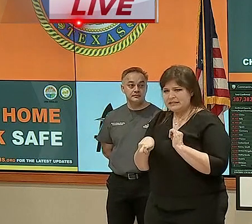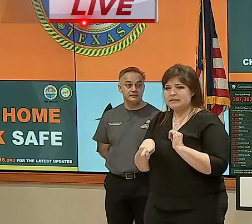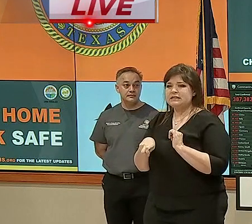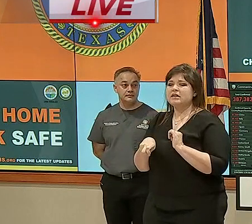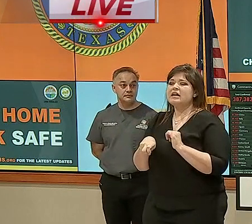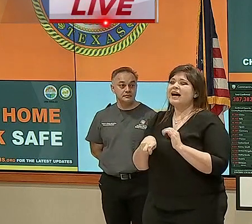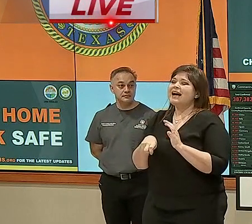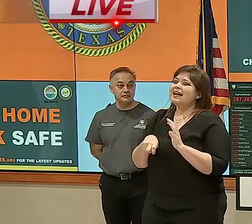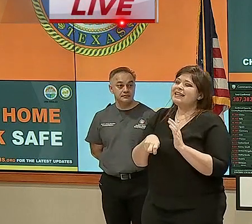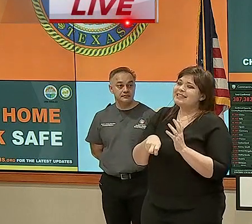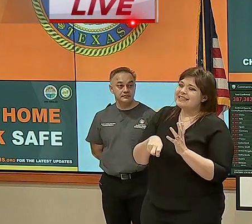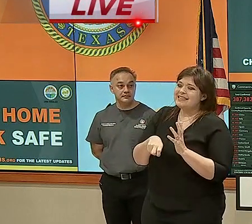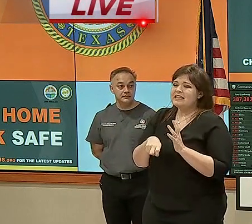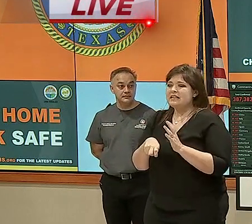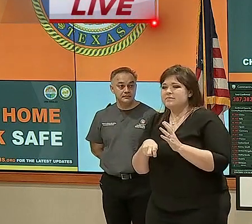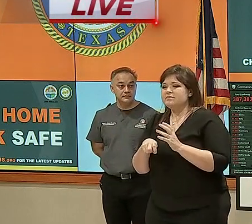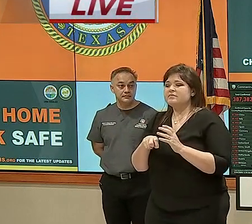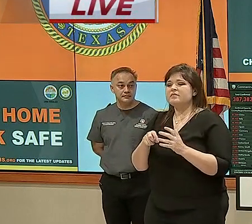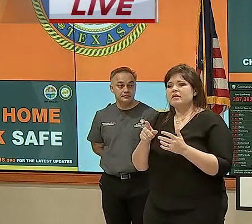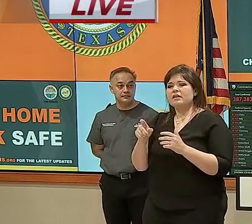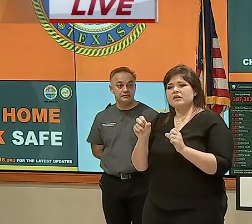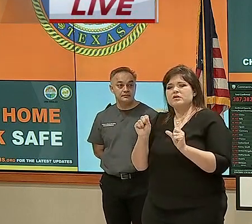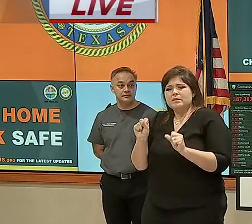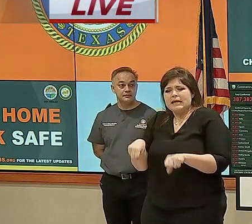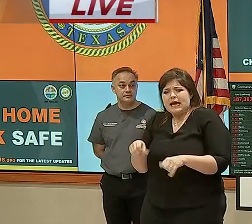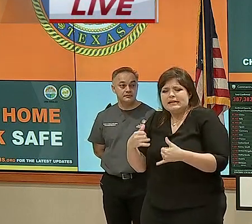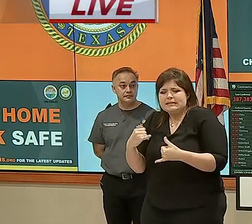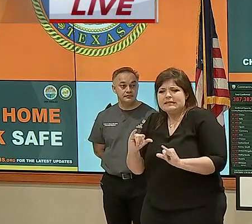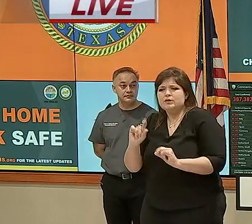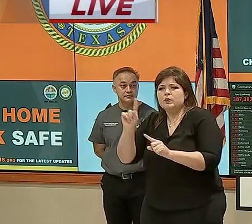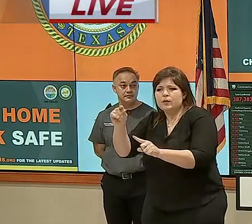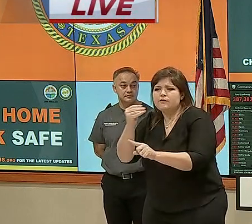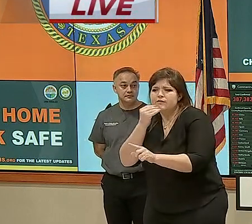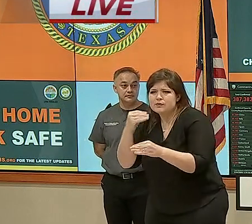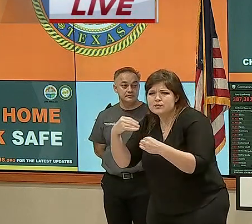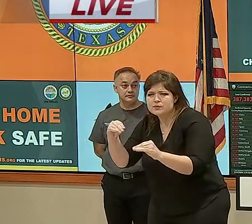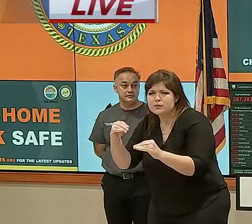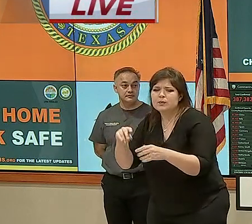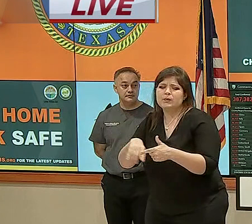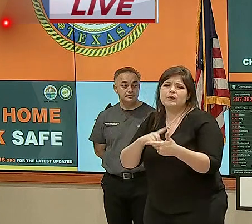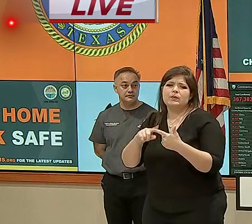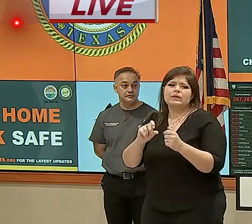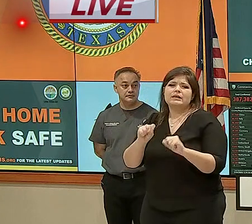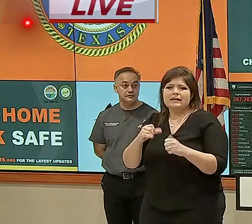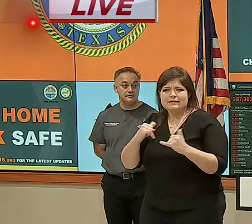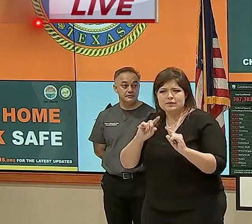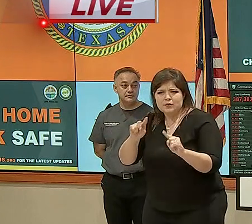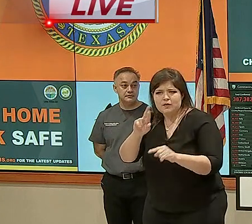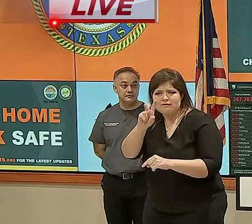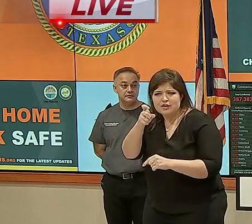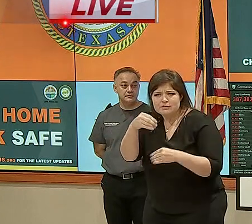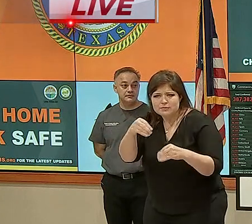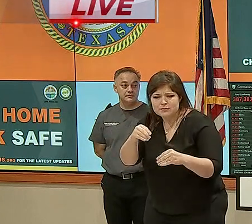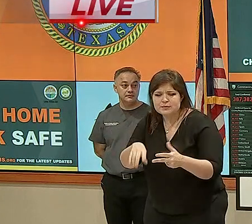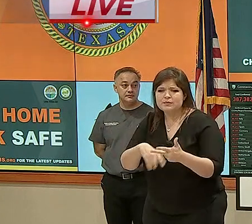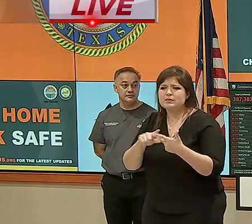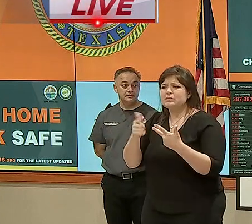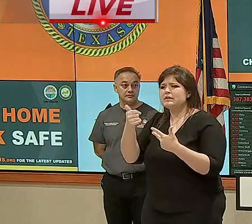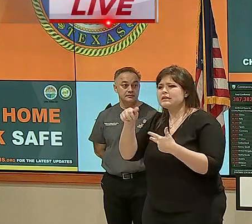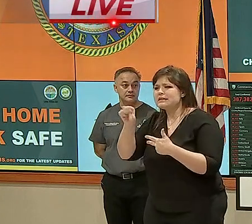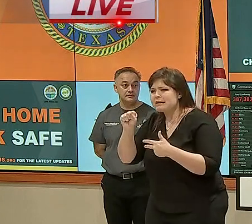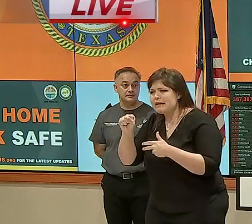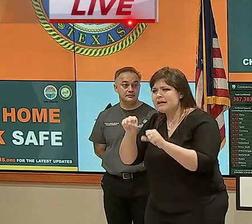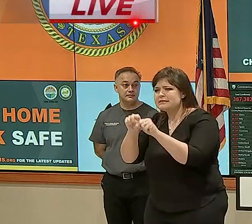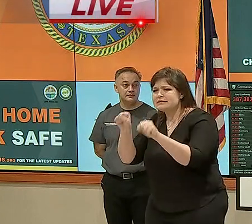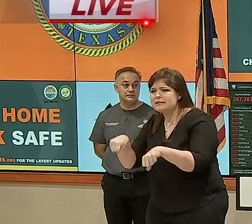they can't move around. You still can go to the grocery stores, to the pharmacist, to the gas station of